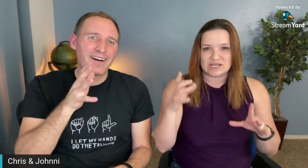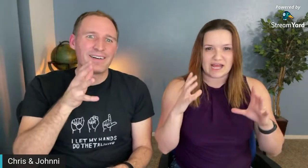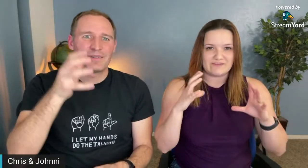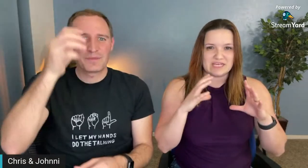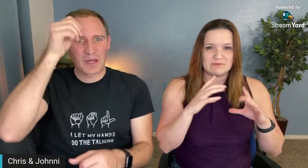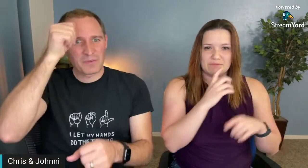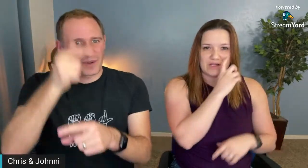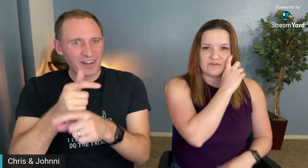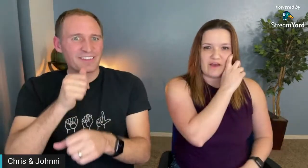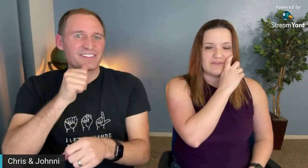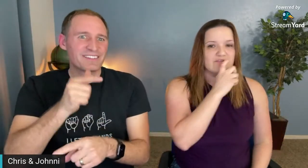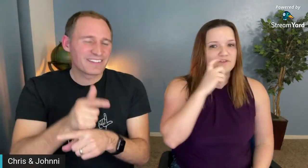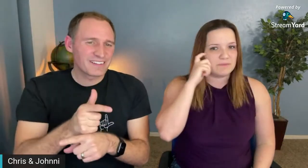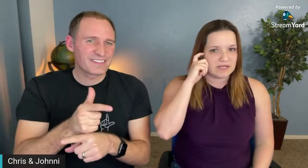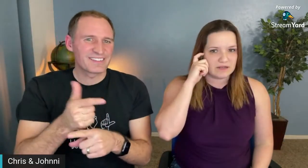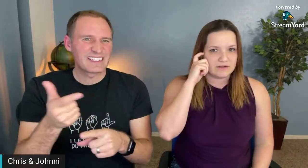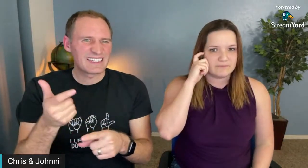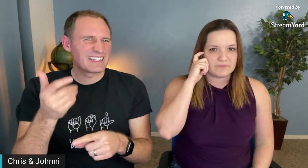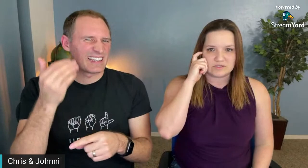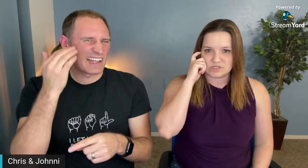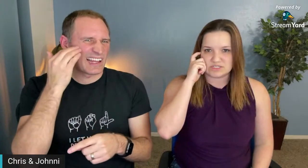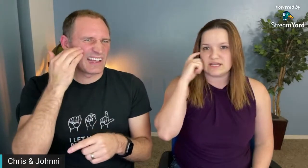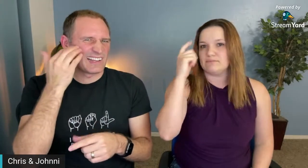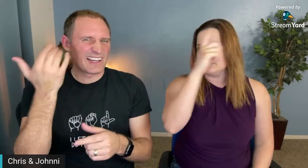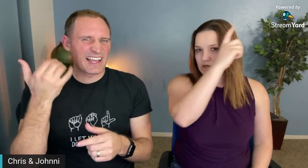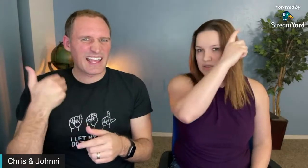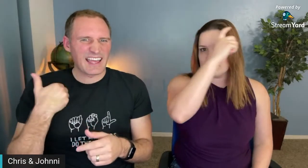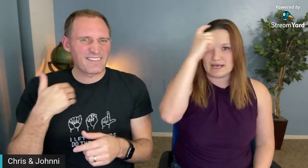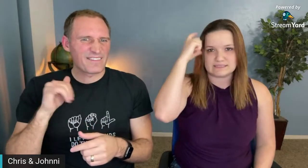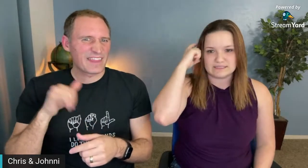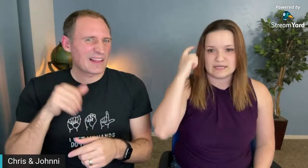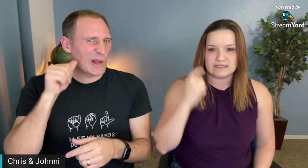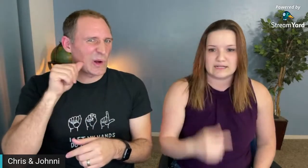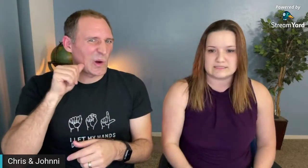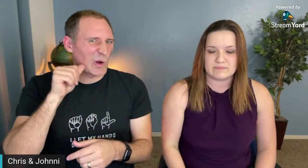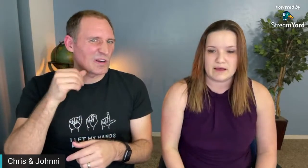of have to keep in mind. You have the feminine, which is down below, and the masculine that is up high.